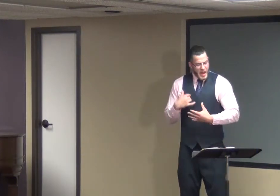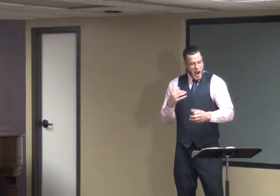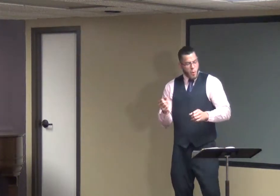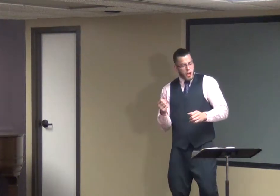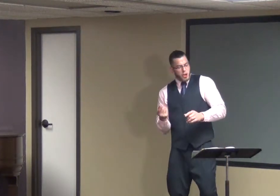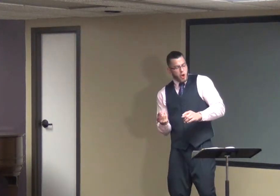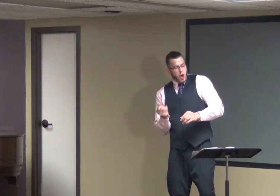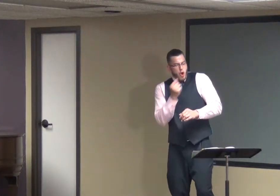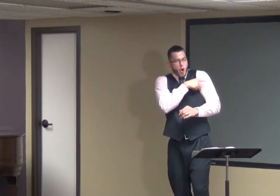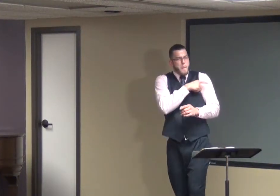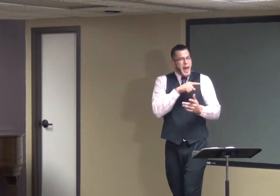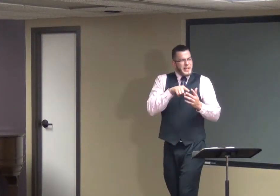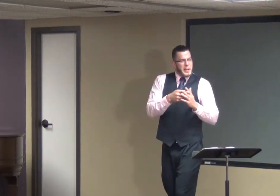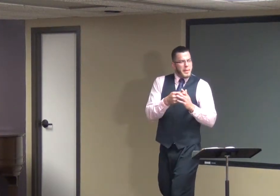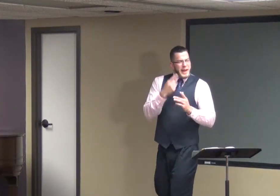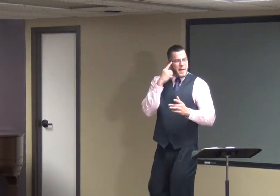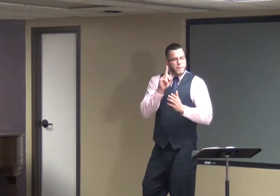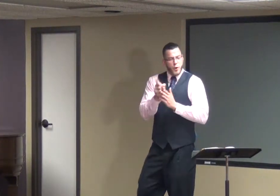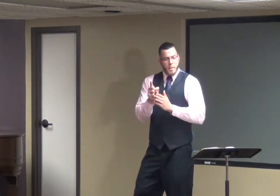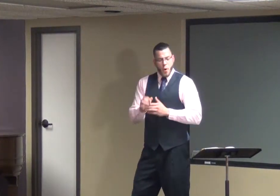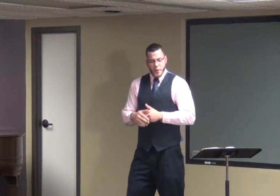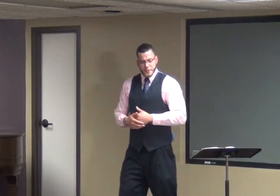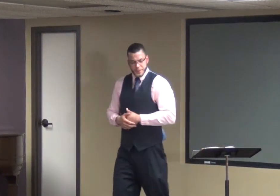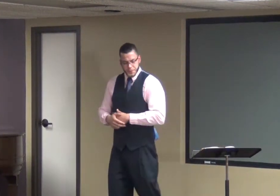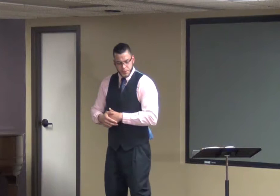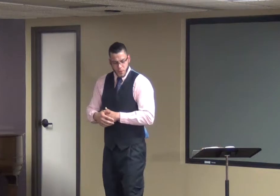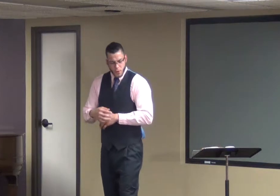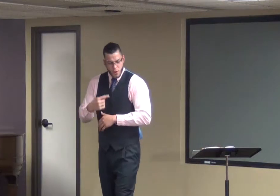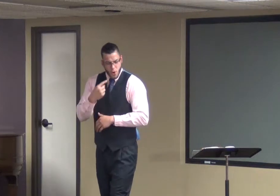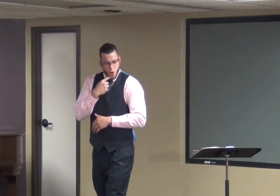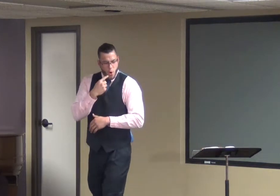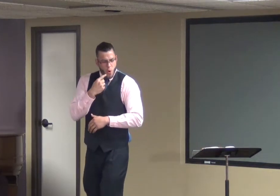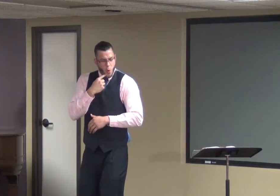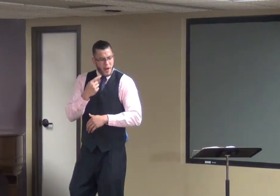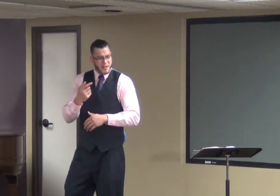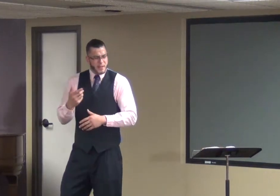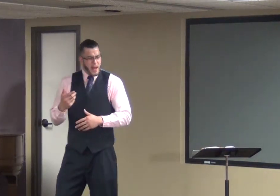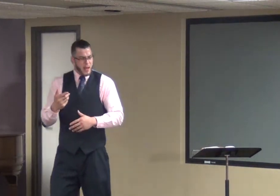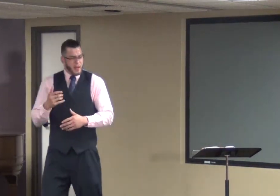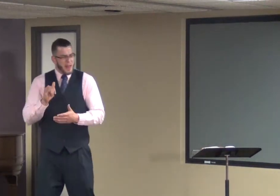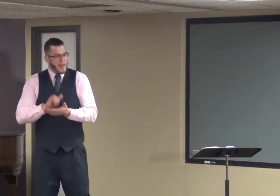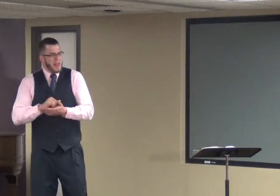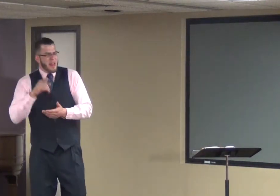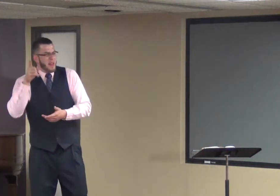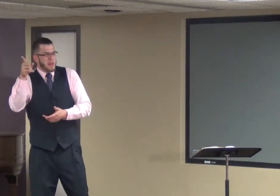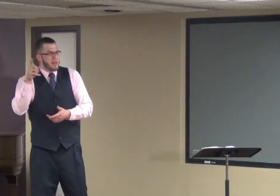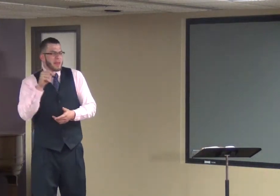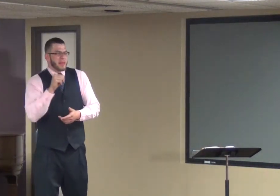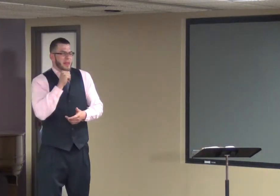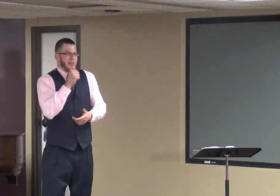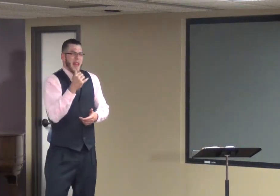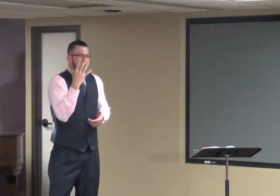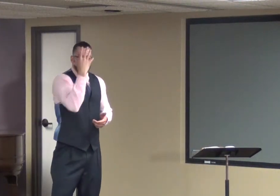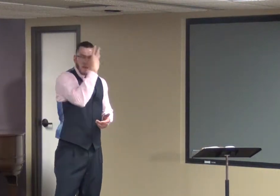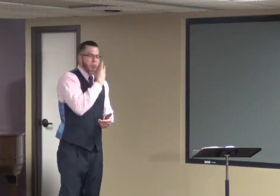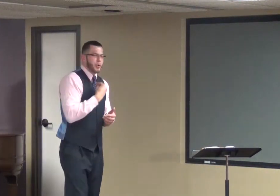I want to go back to the beginning for a moment when it said that he wasn't